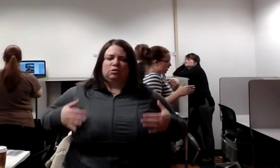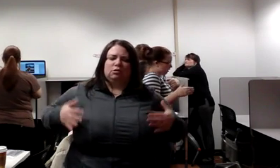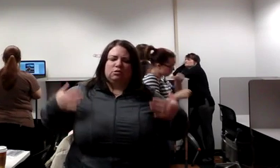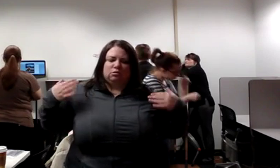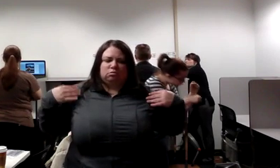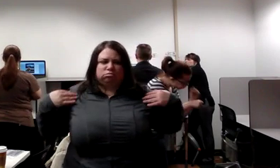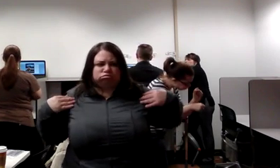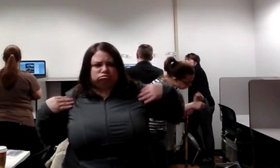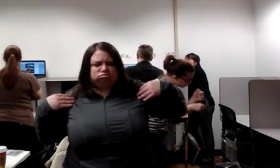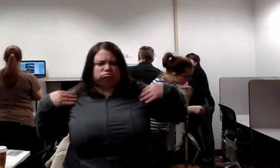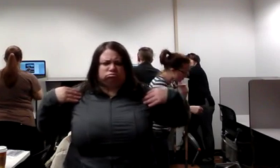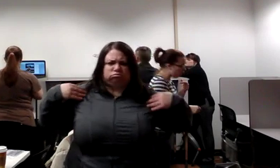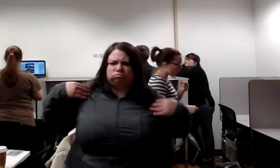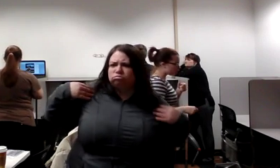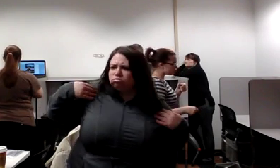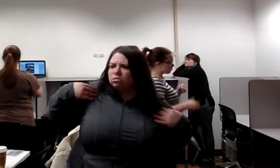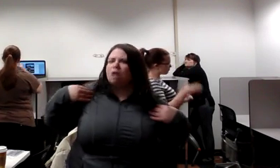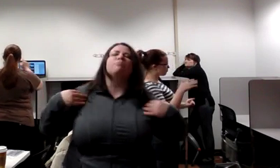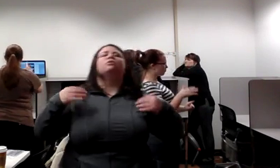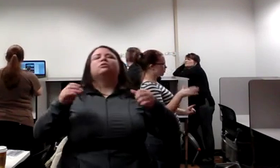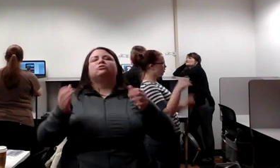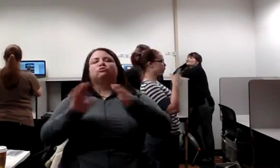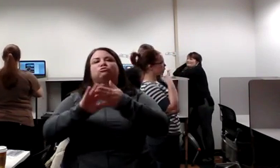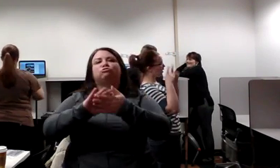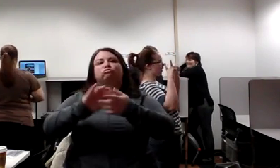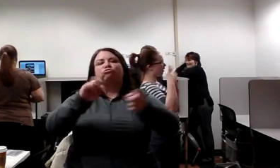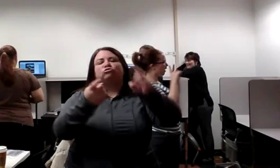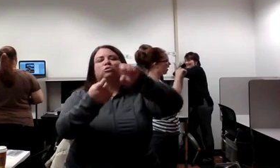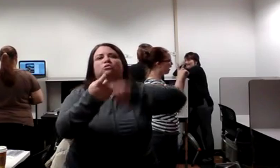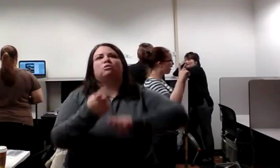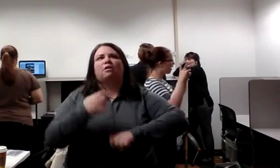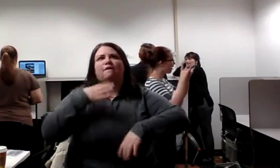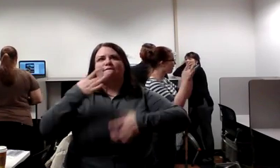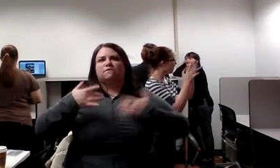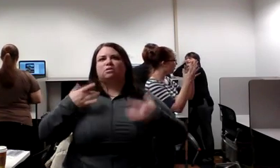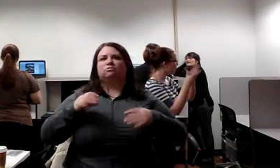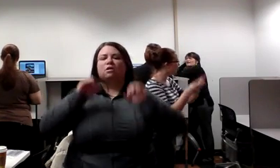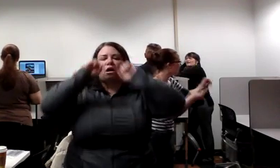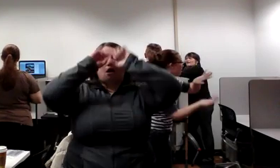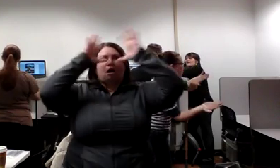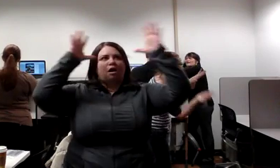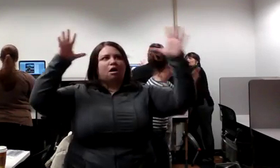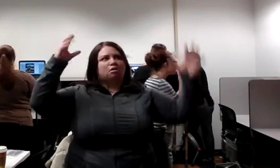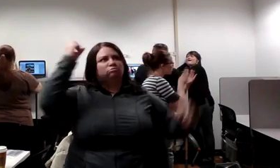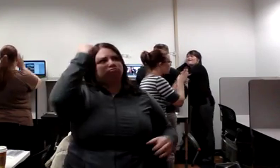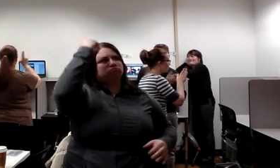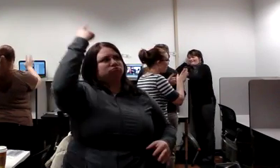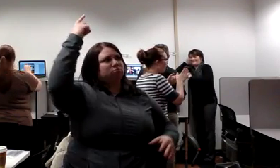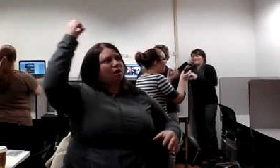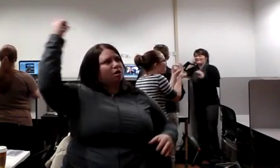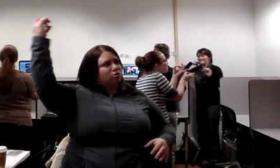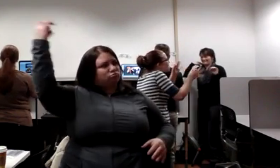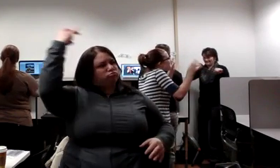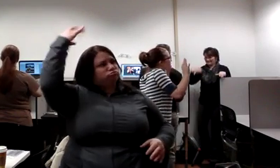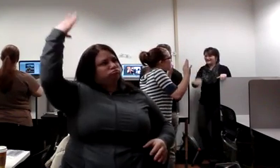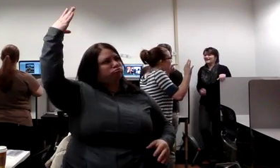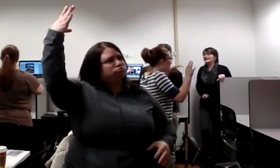less sure about everything. It freed me to enter one of the most creative periods of my life. During the next 5 years, I started a company named